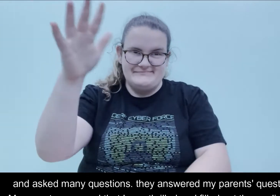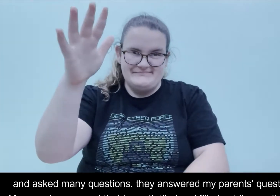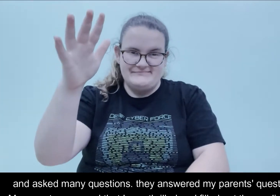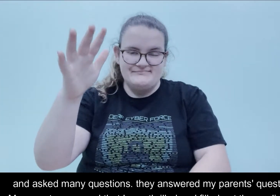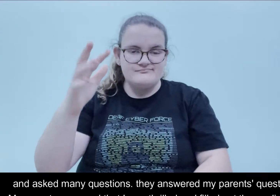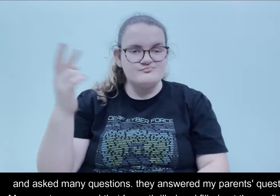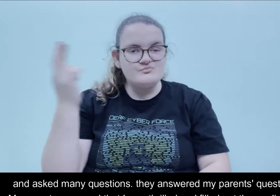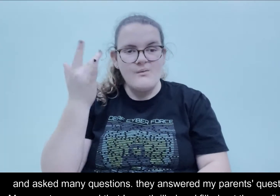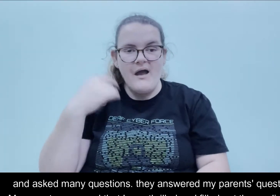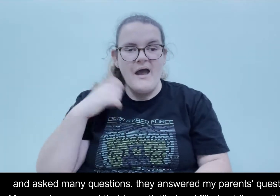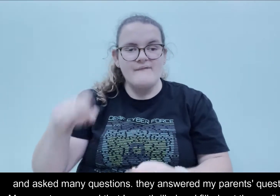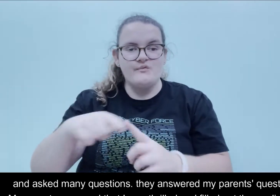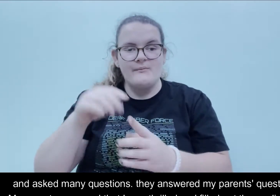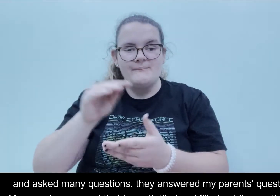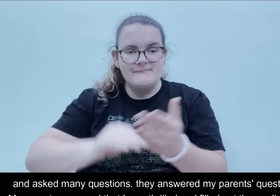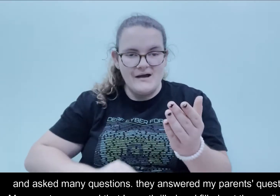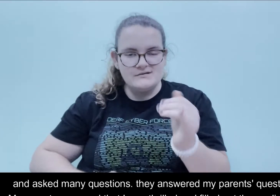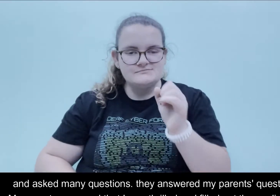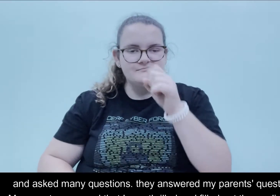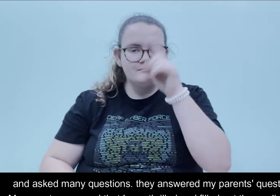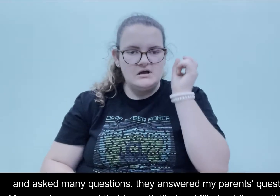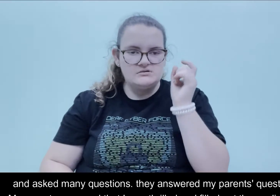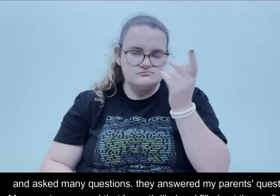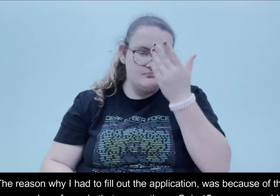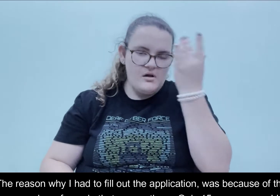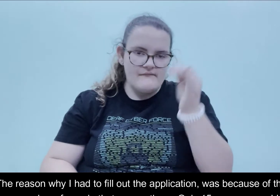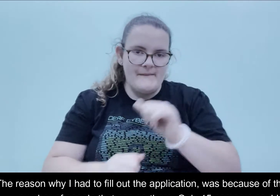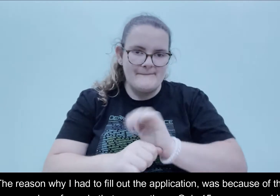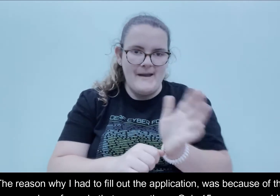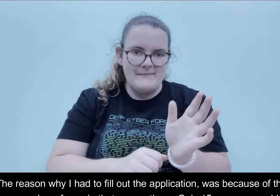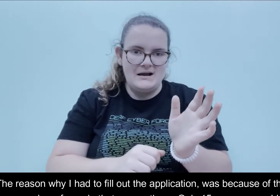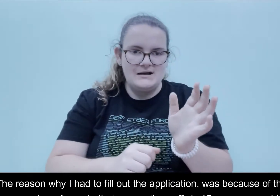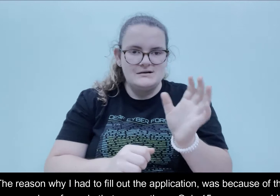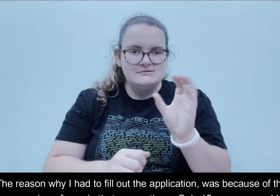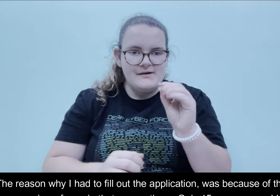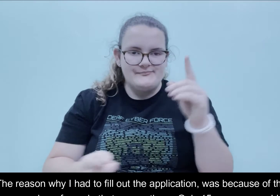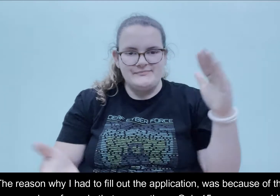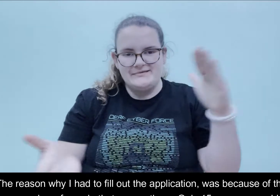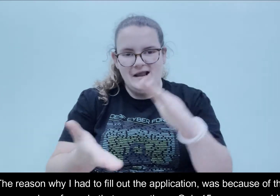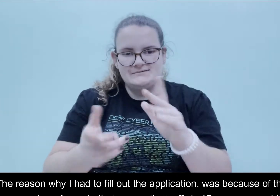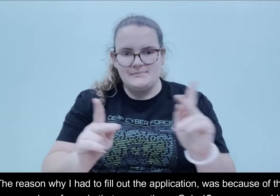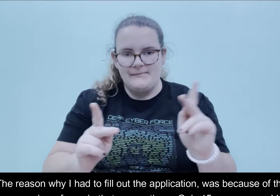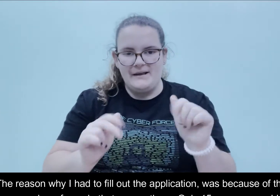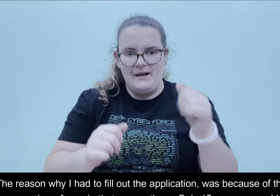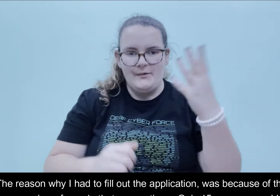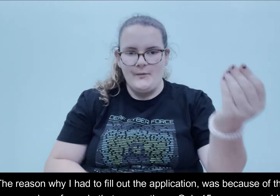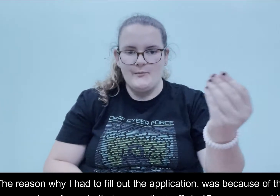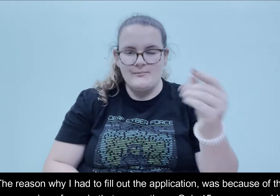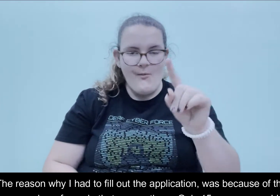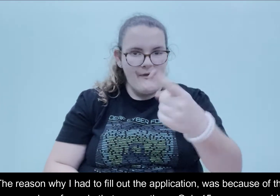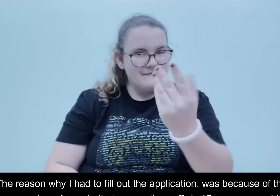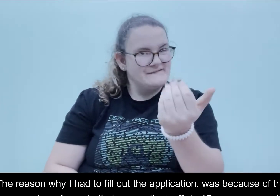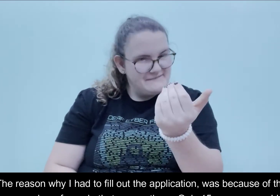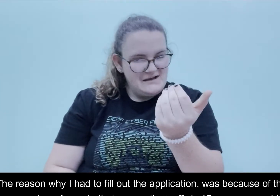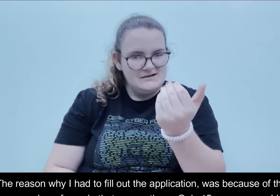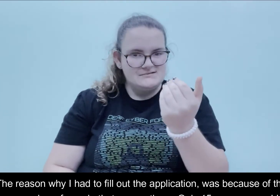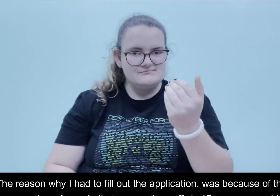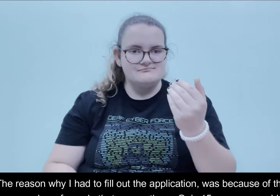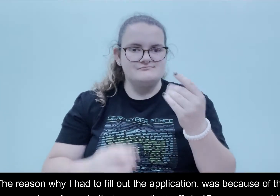So we got approved. It was good after asking all the questions. And I had to fill out an application, but because of COVID,